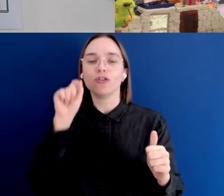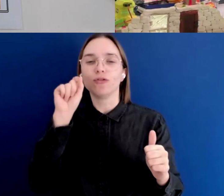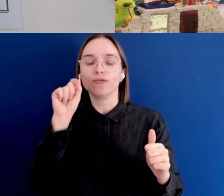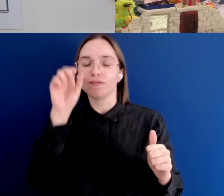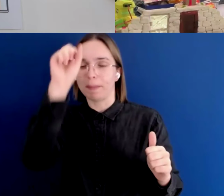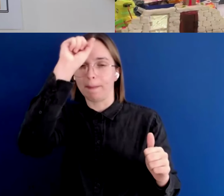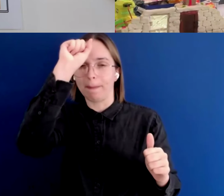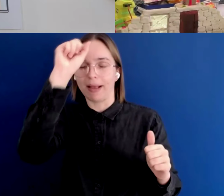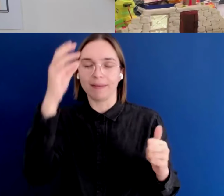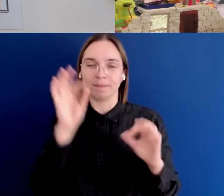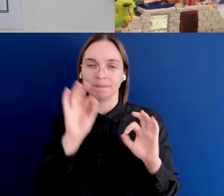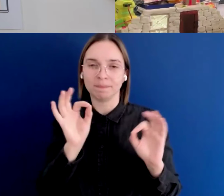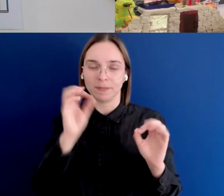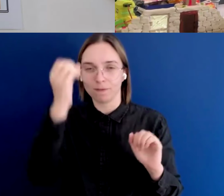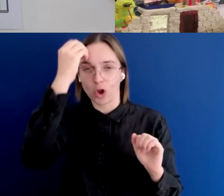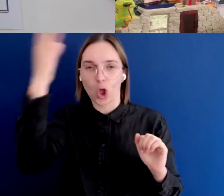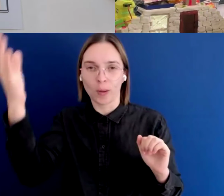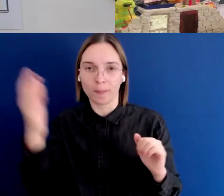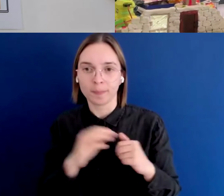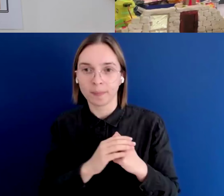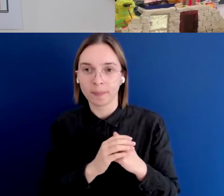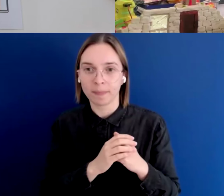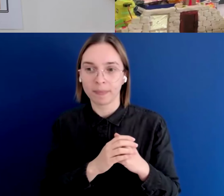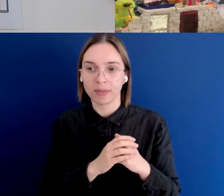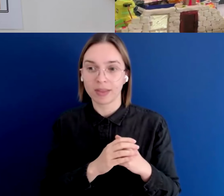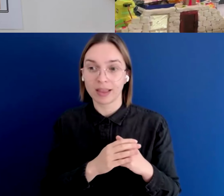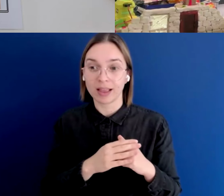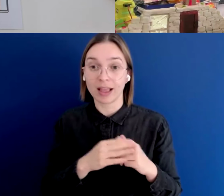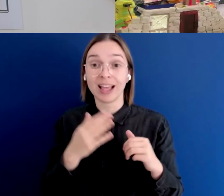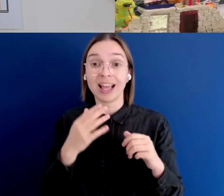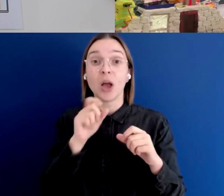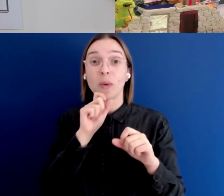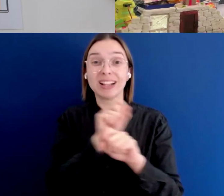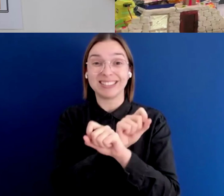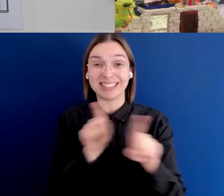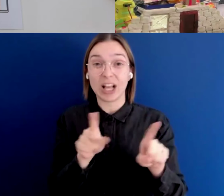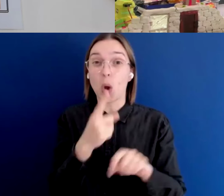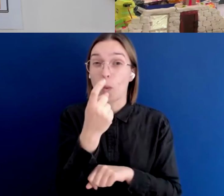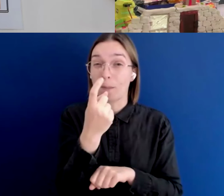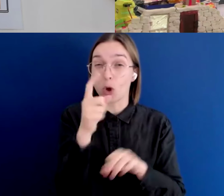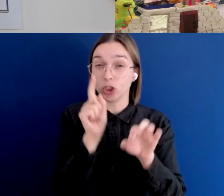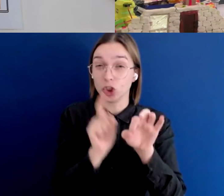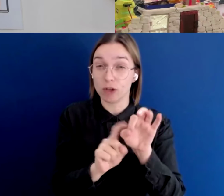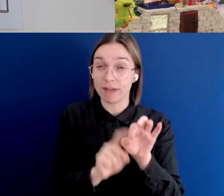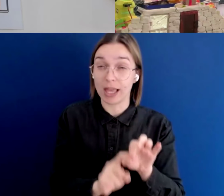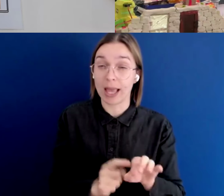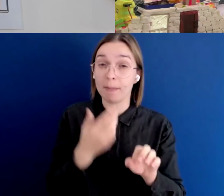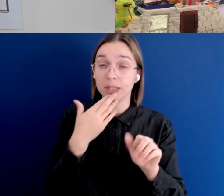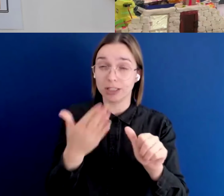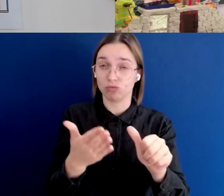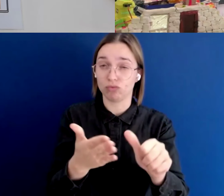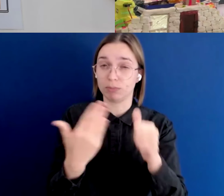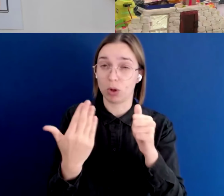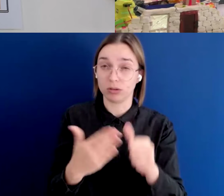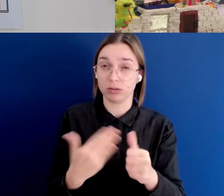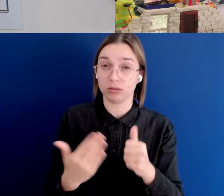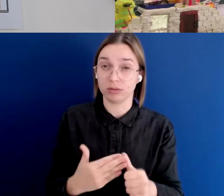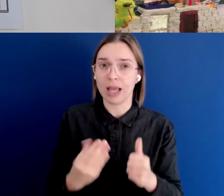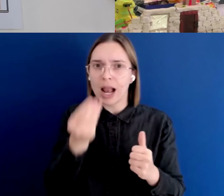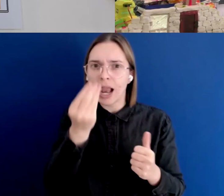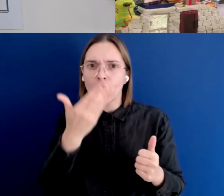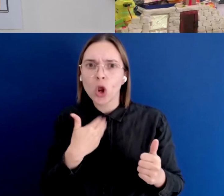If we'll send out another survey, could you please fill in that and tell us where you're at with how confident